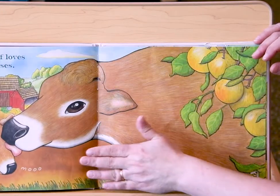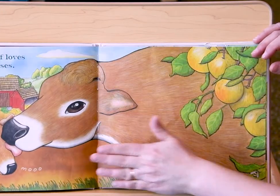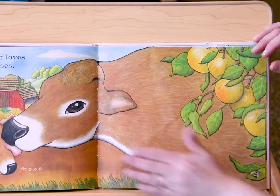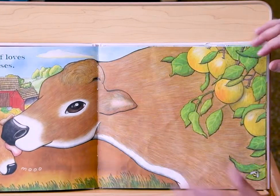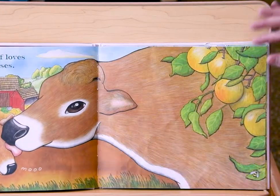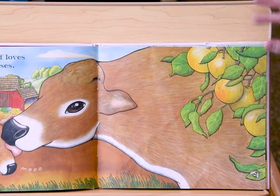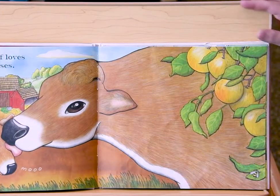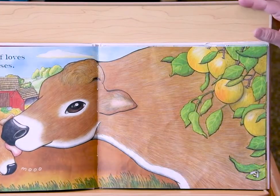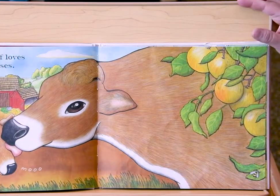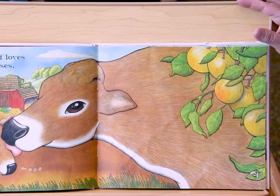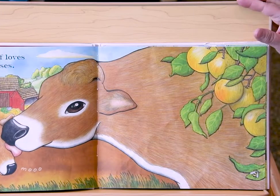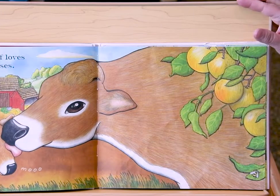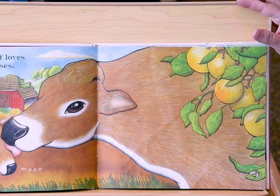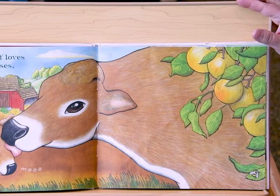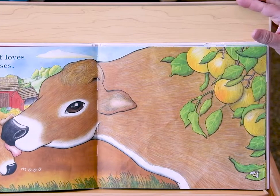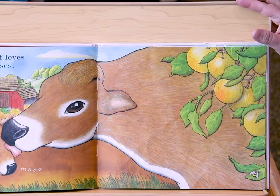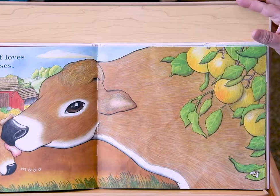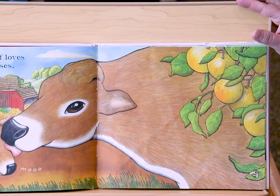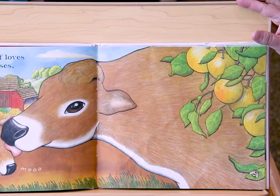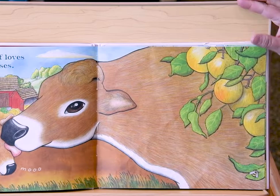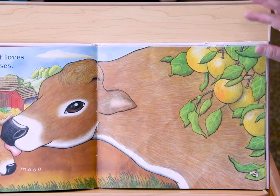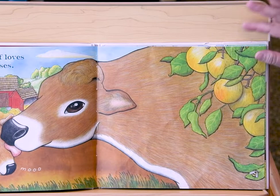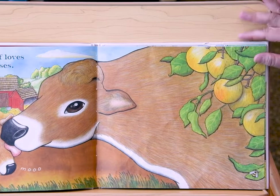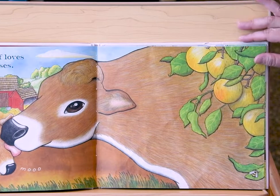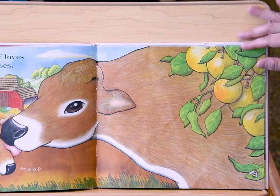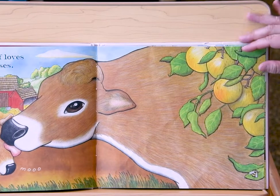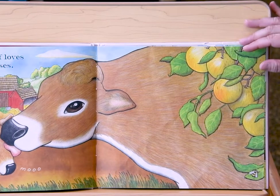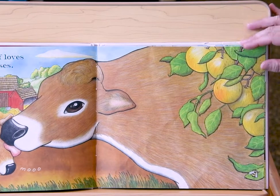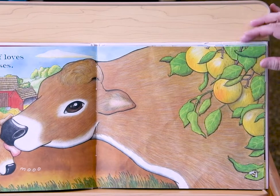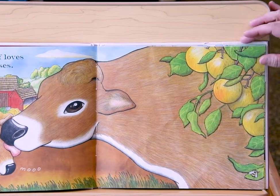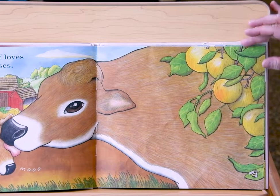Little calf loves moo kisses. Moo.